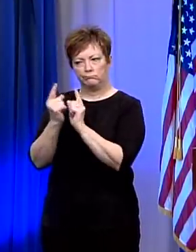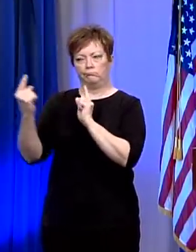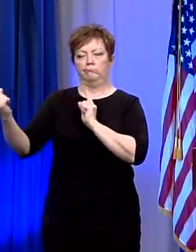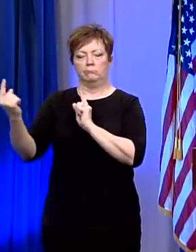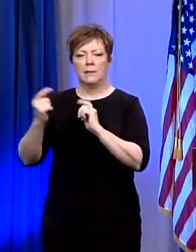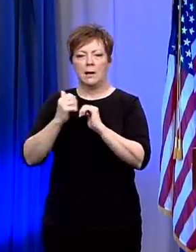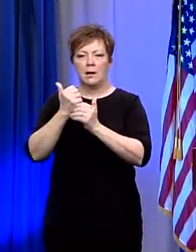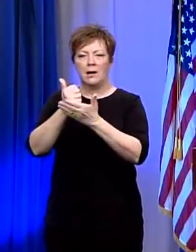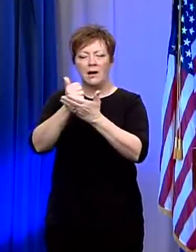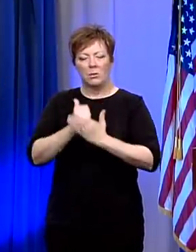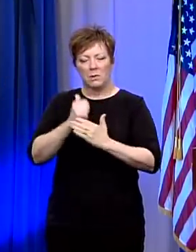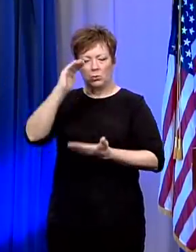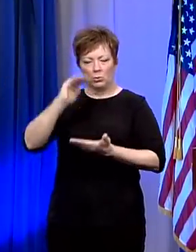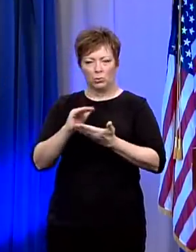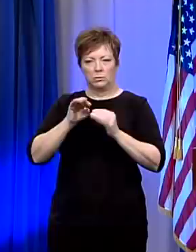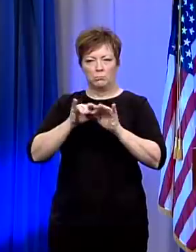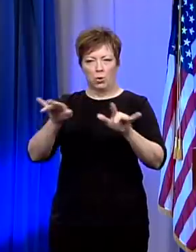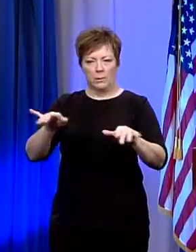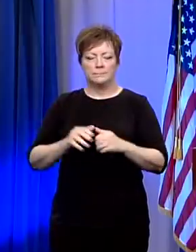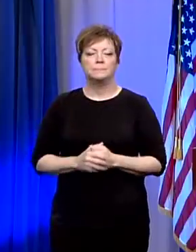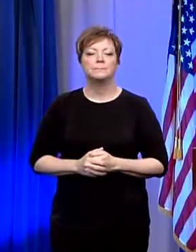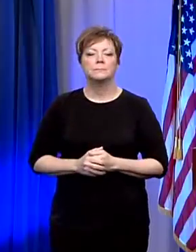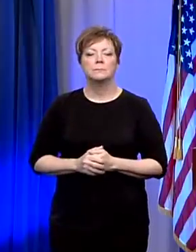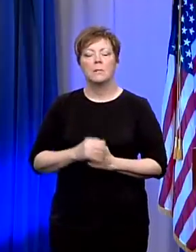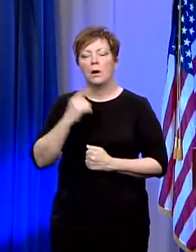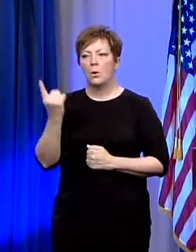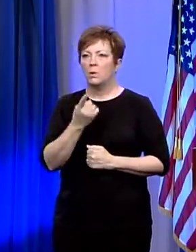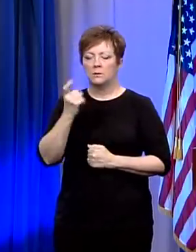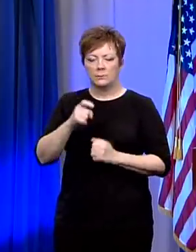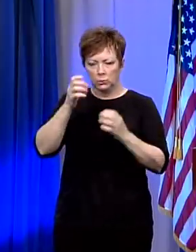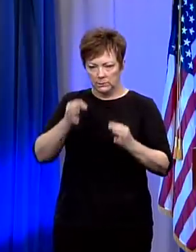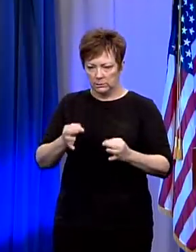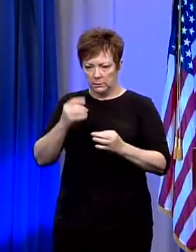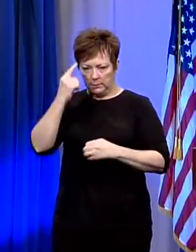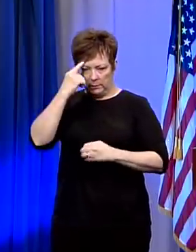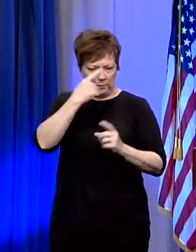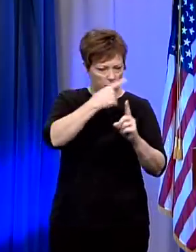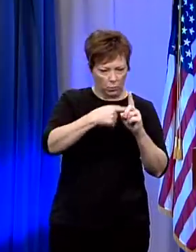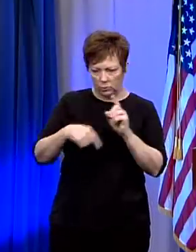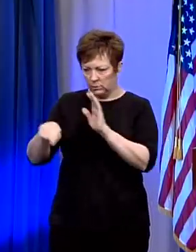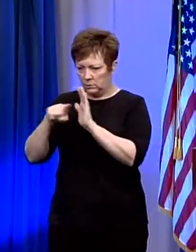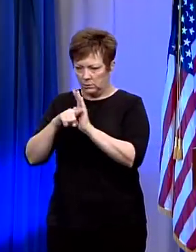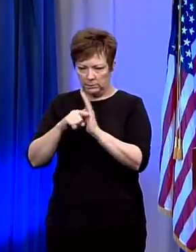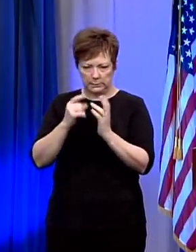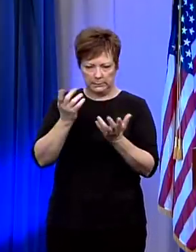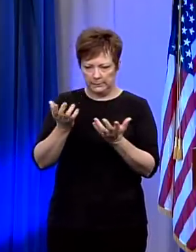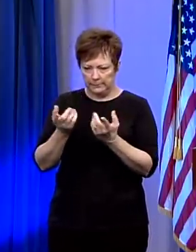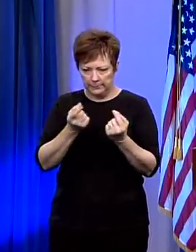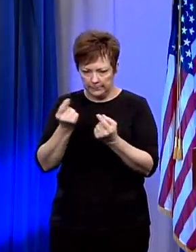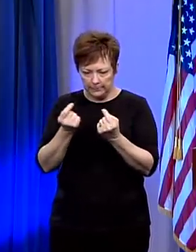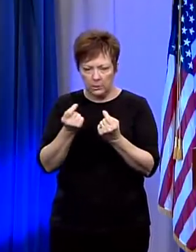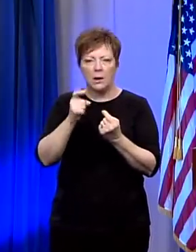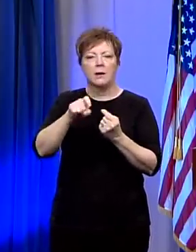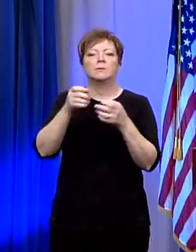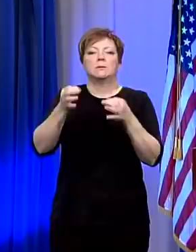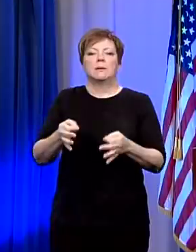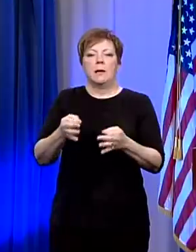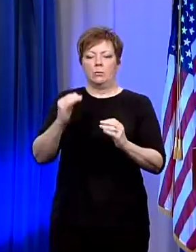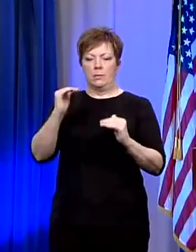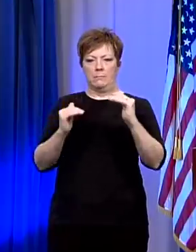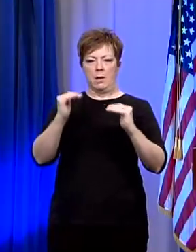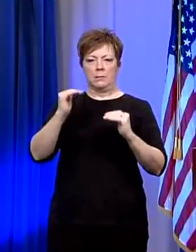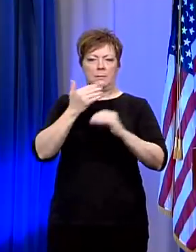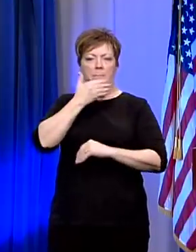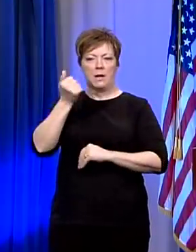epidemic. It's always a decision that's made with pros and cons, and we have to ultimately decide on balance what is best